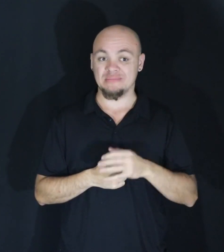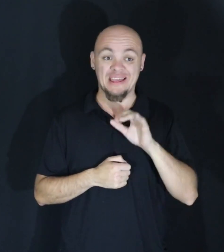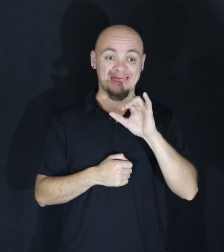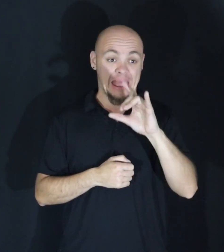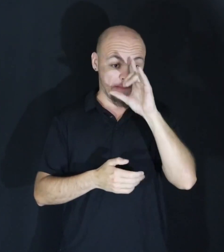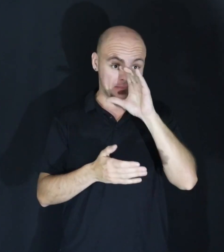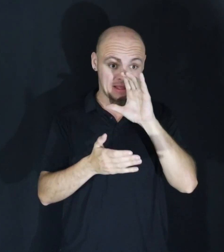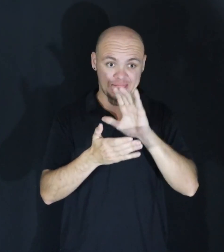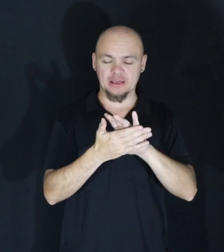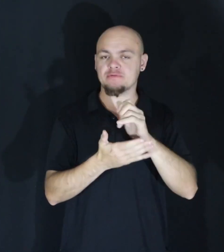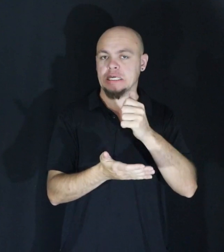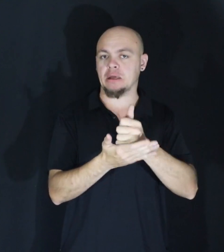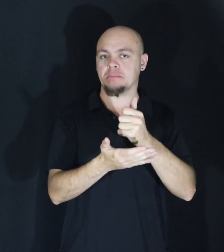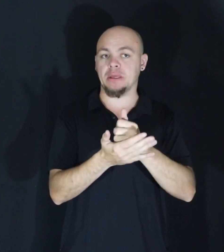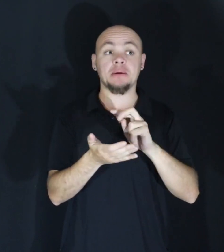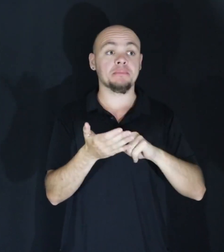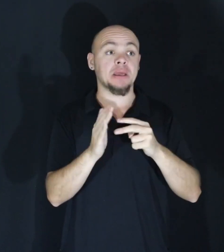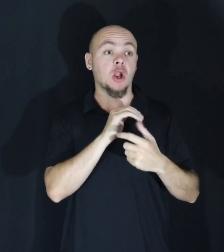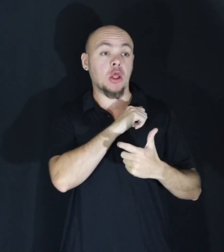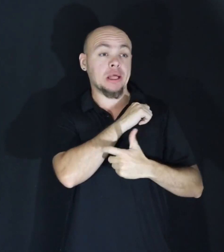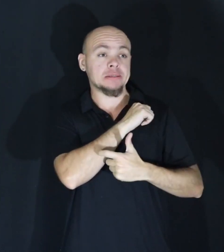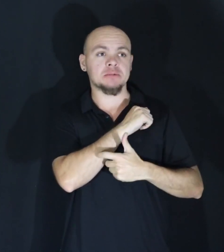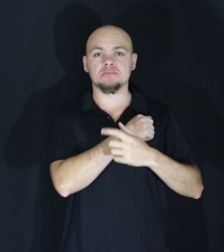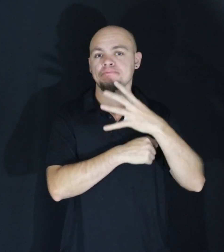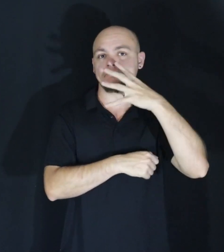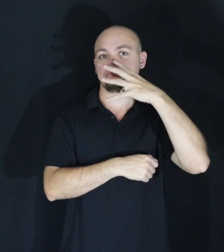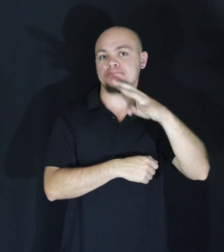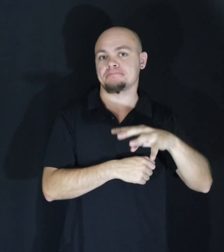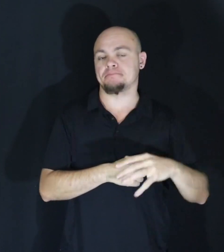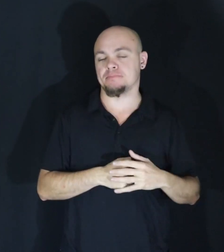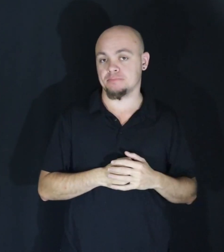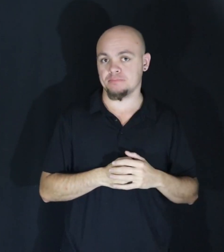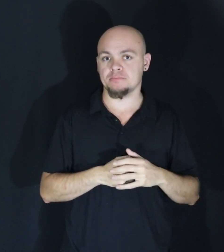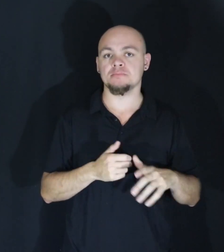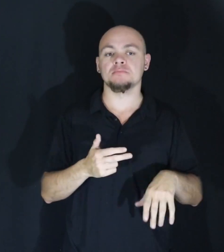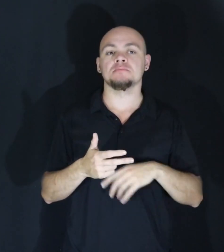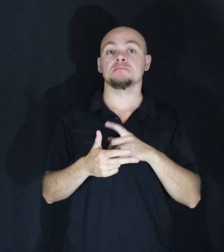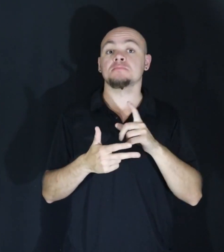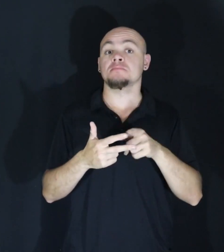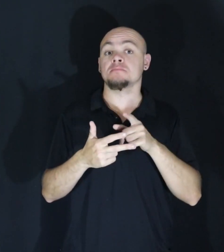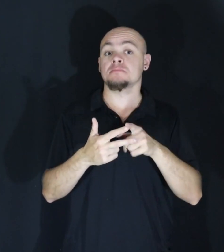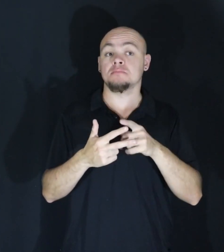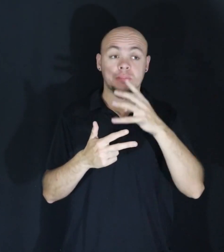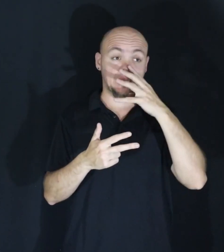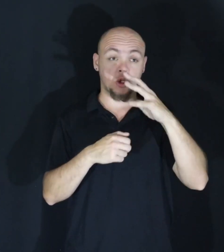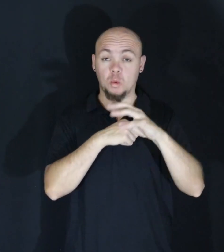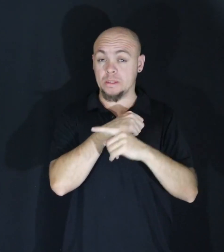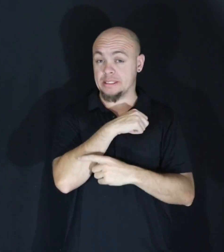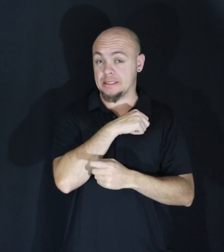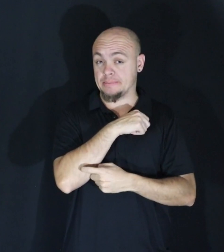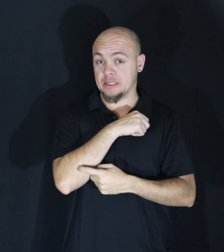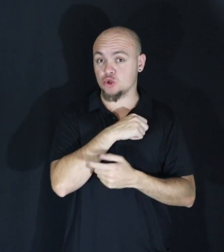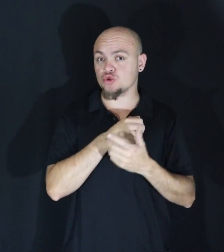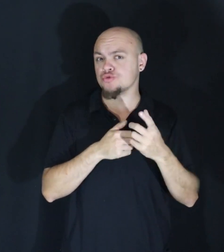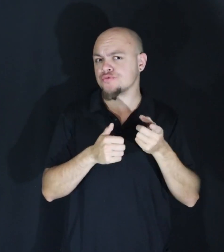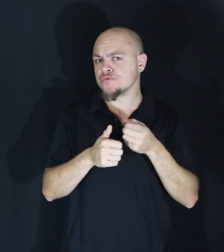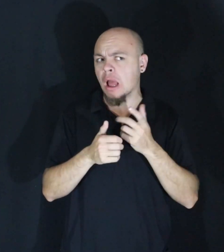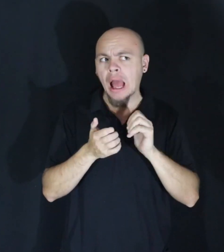consistently tune out temptation. Tip number 2 to tune out temptation. Get